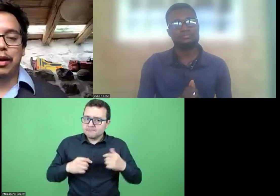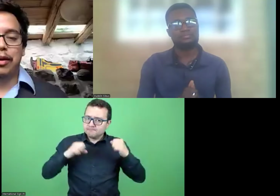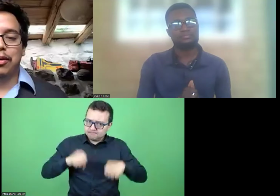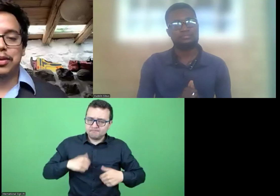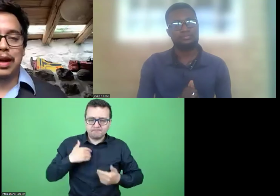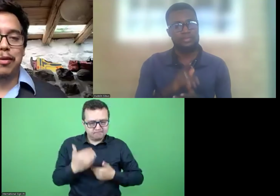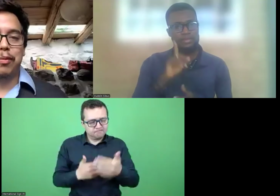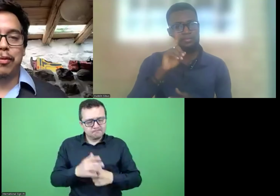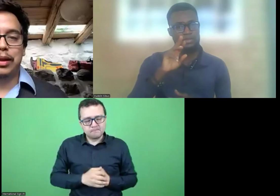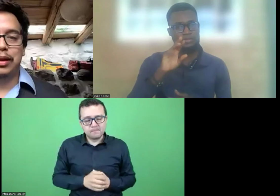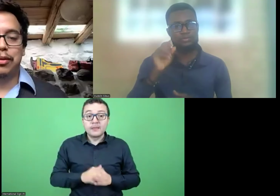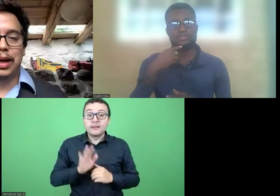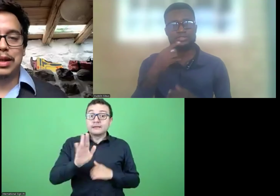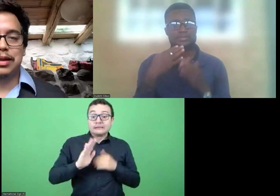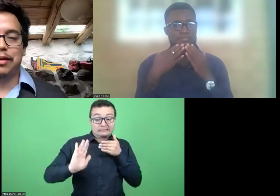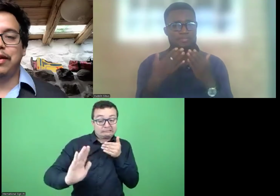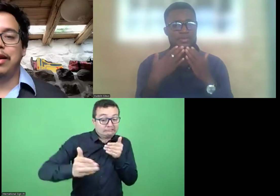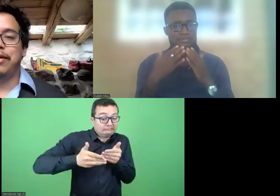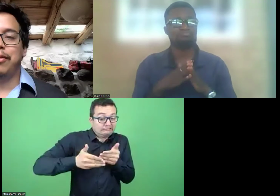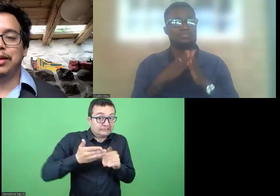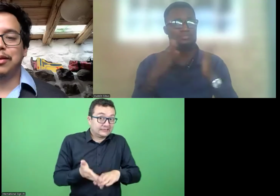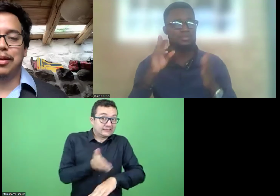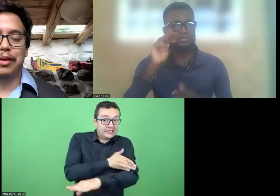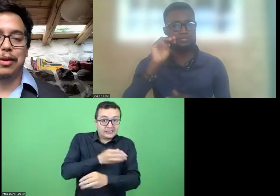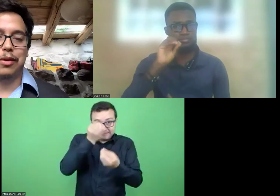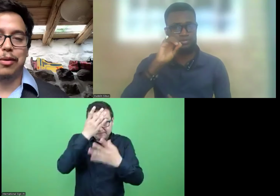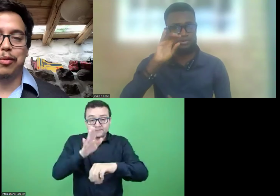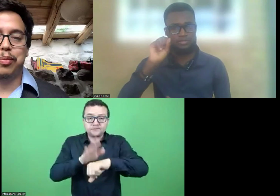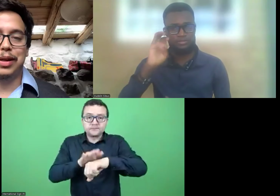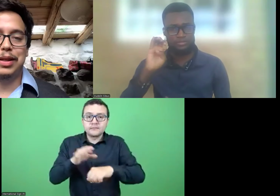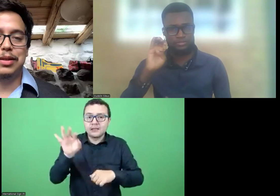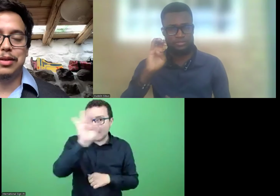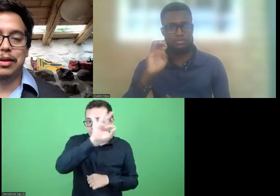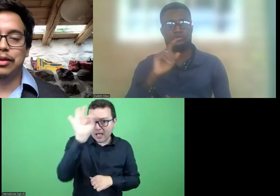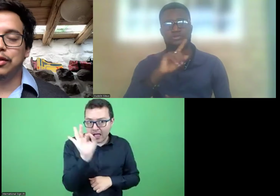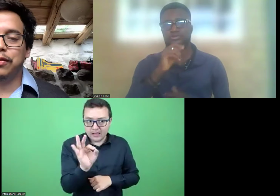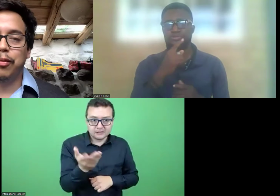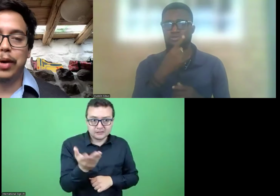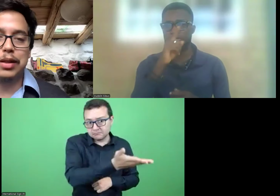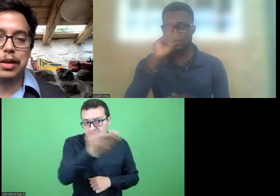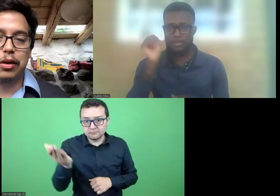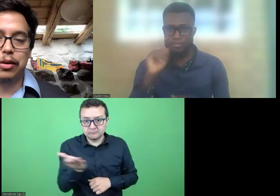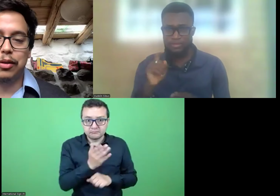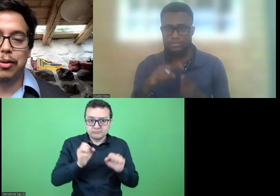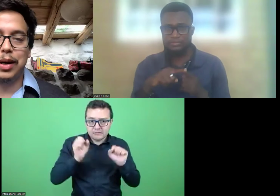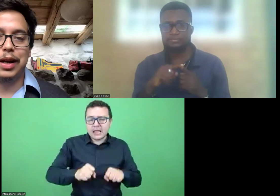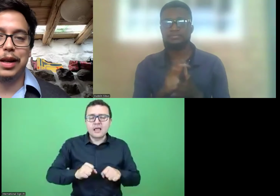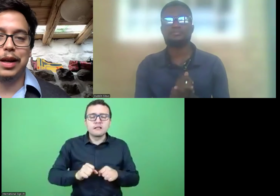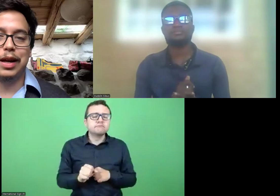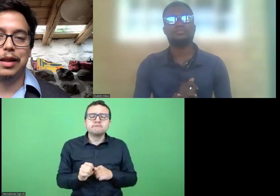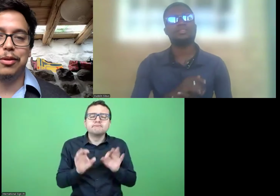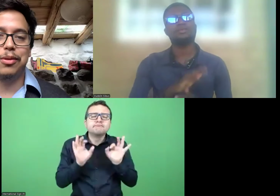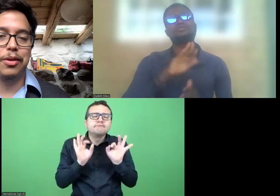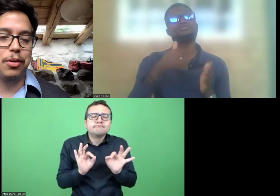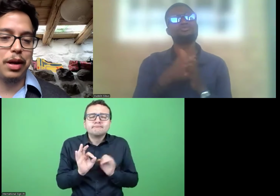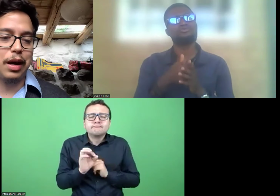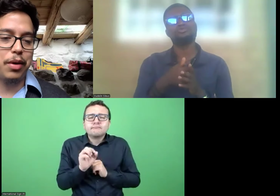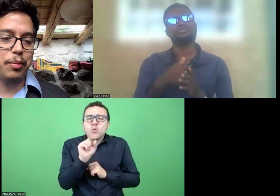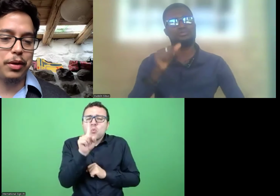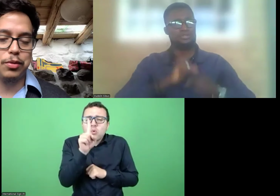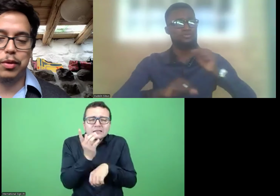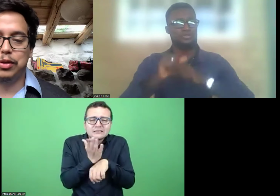before I close, I wanted to ask if everyone could please, just for 1 second, go ahead and turn on